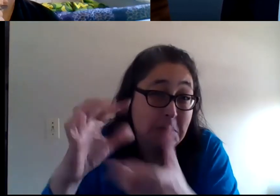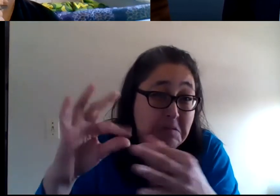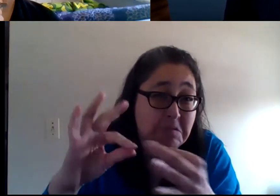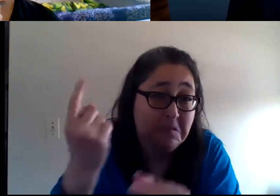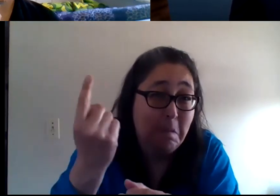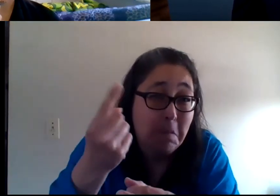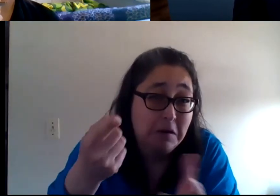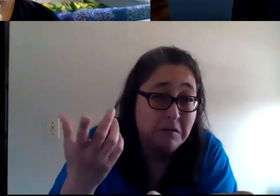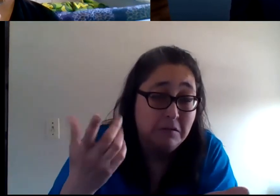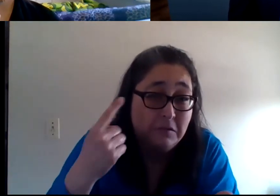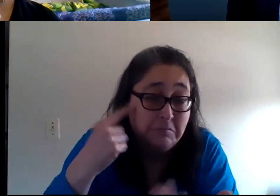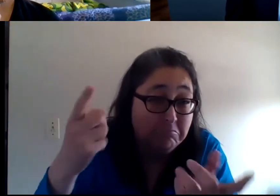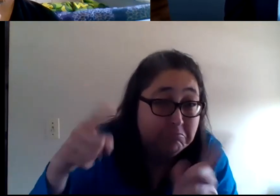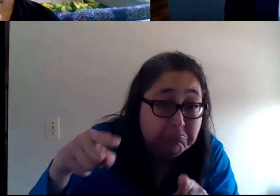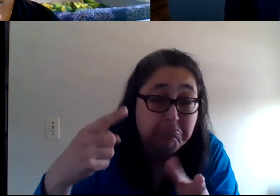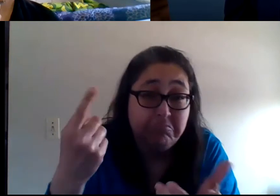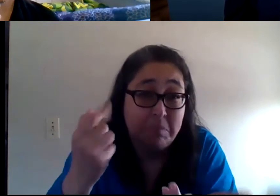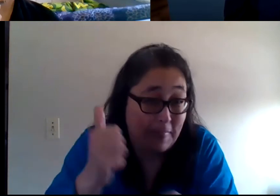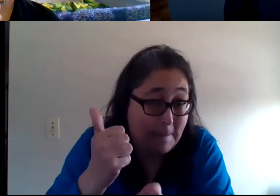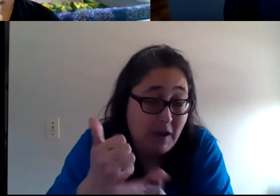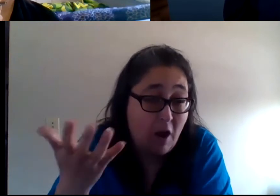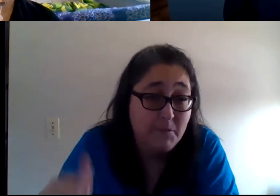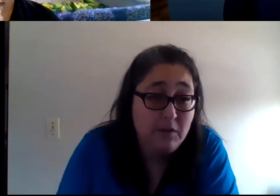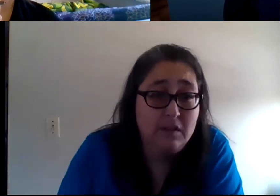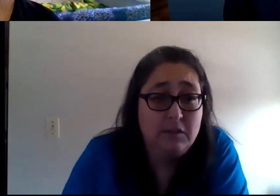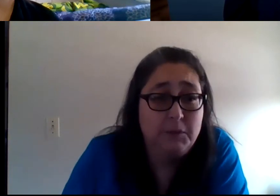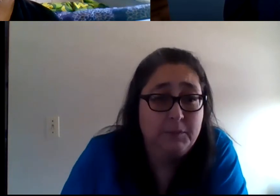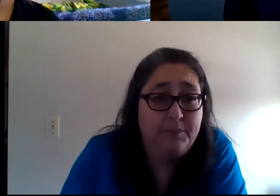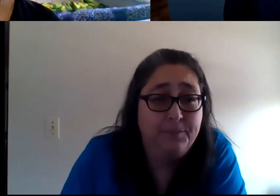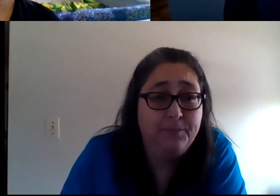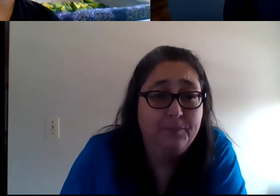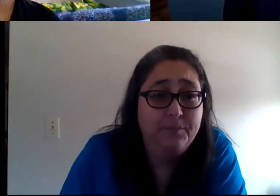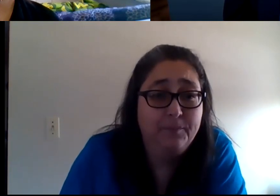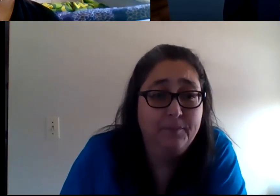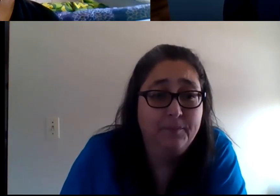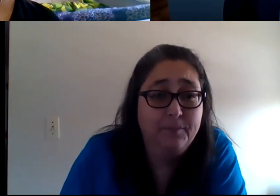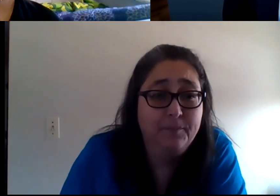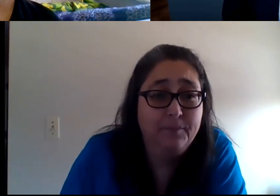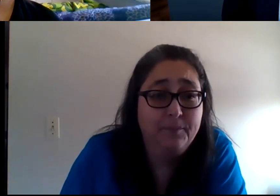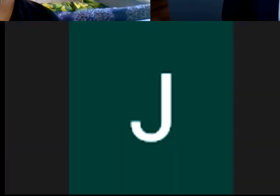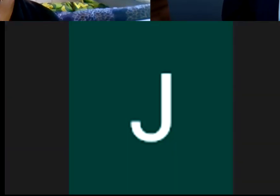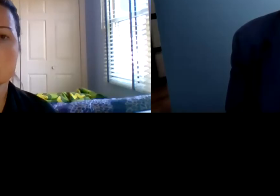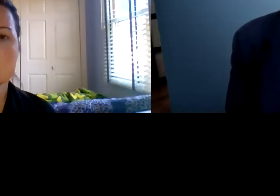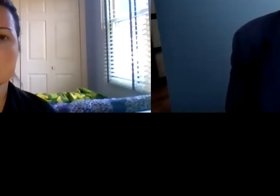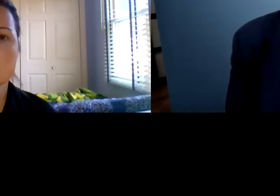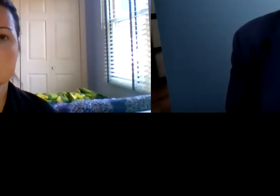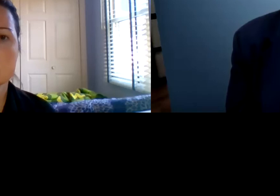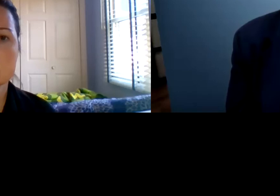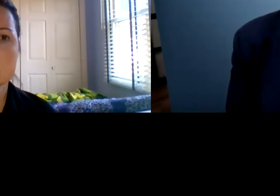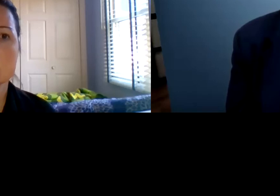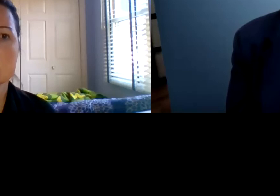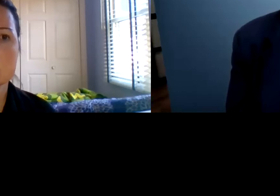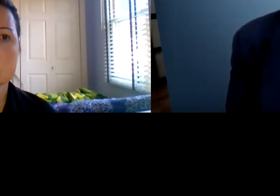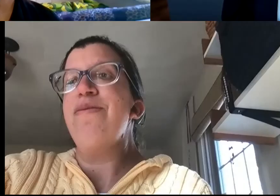barriers. Something like that. So I think like some type of open forum for both employers and people who have faced